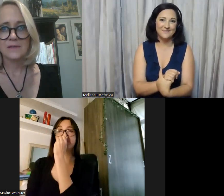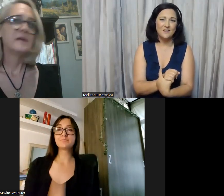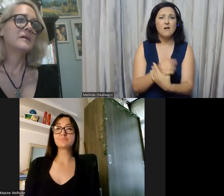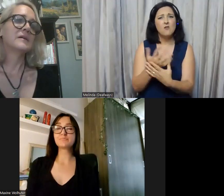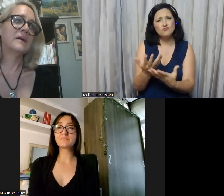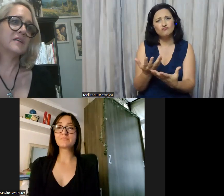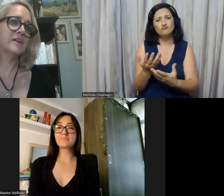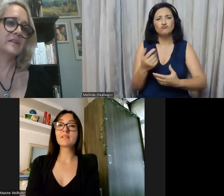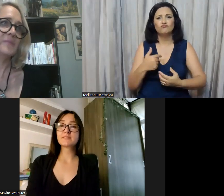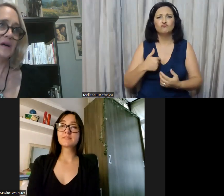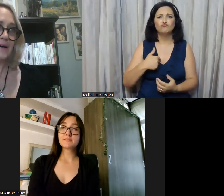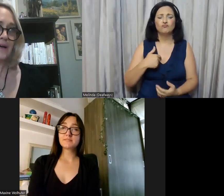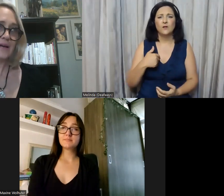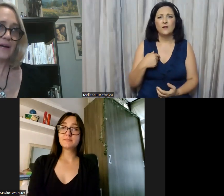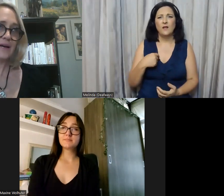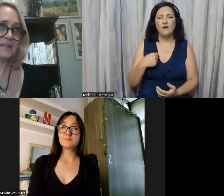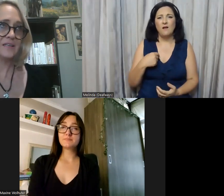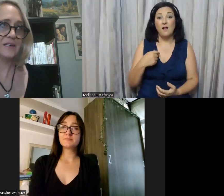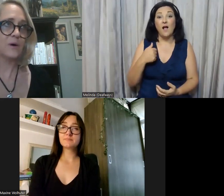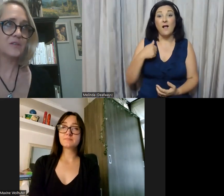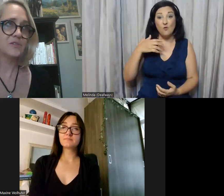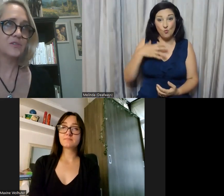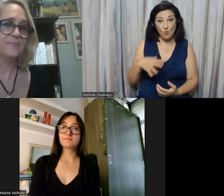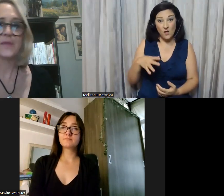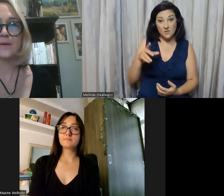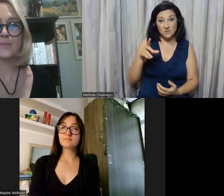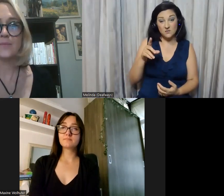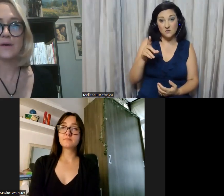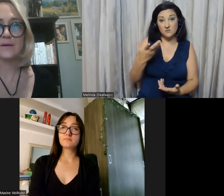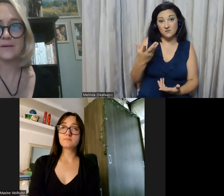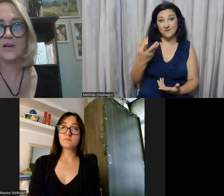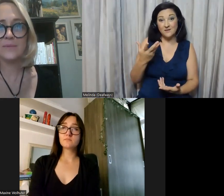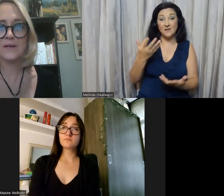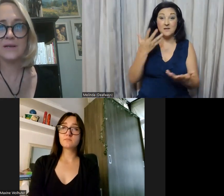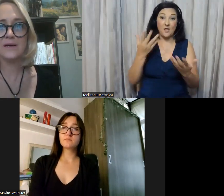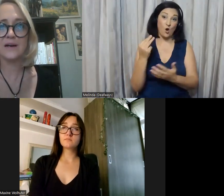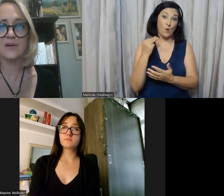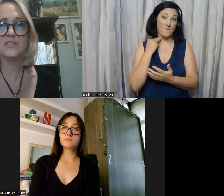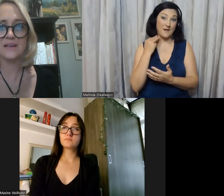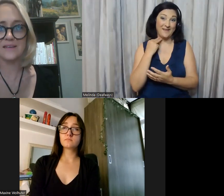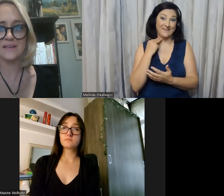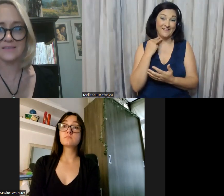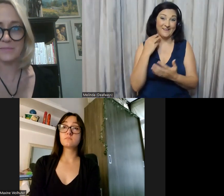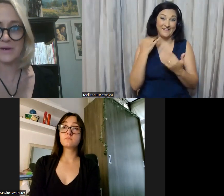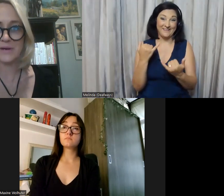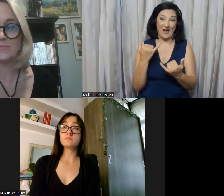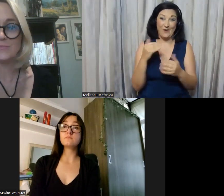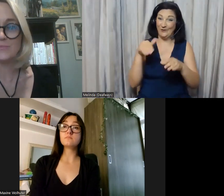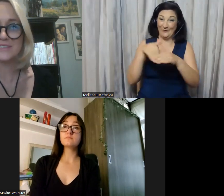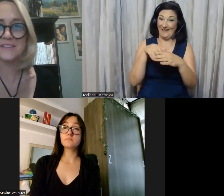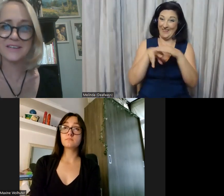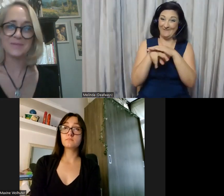Yeah, so it is. I actually want to. Okay, Melinda, don't say that. Don't put this in the